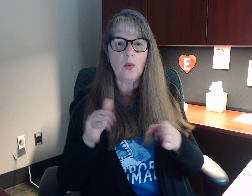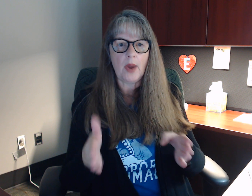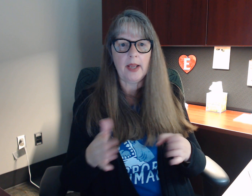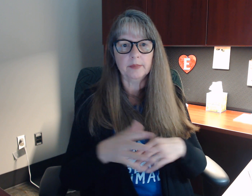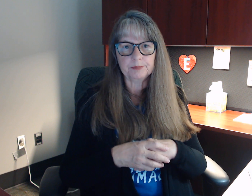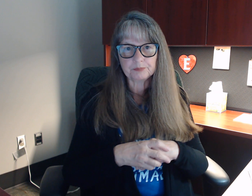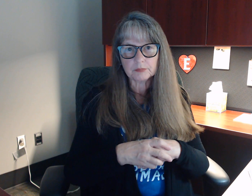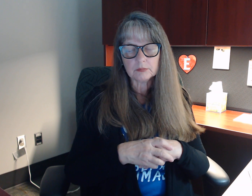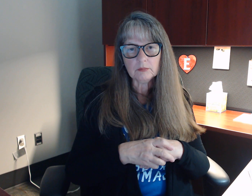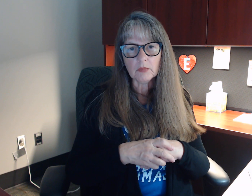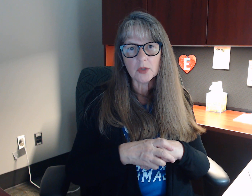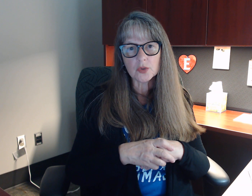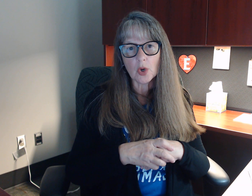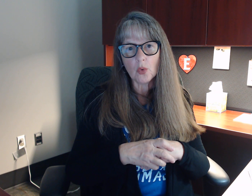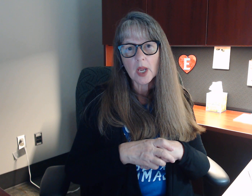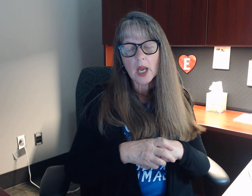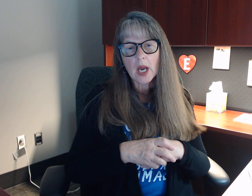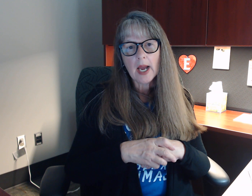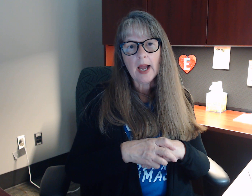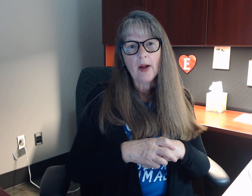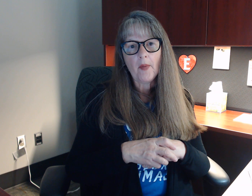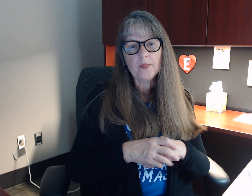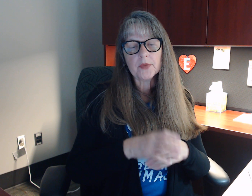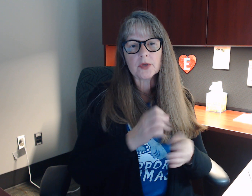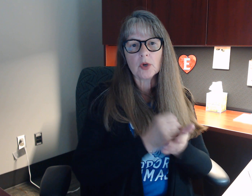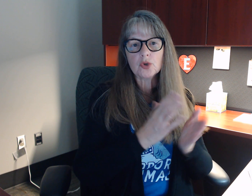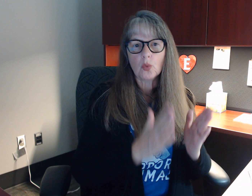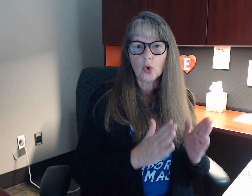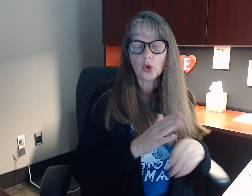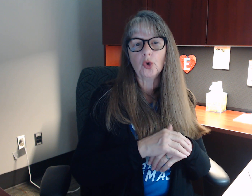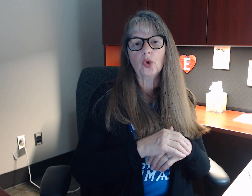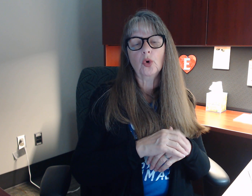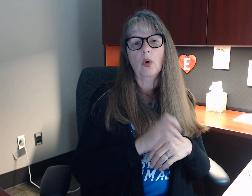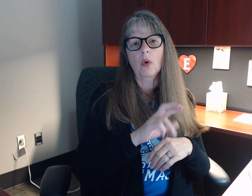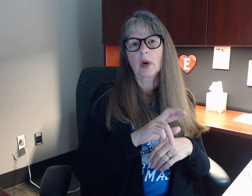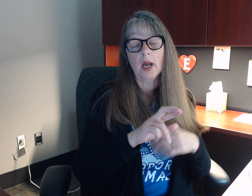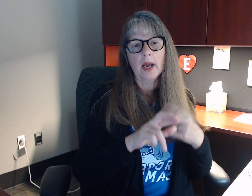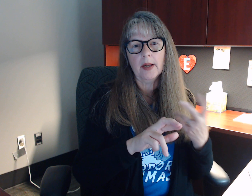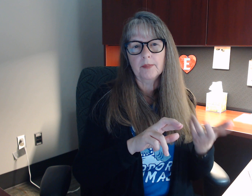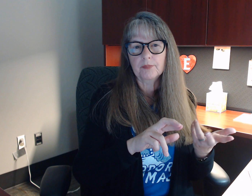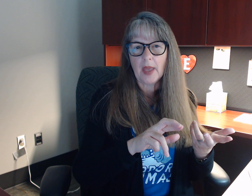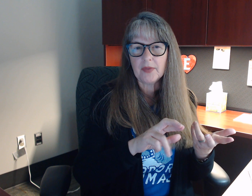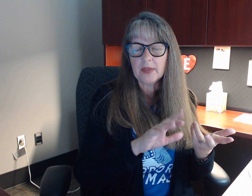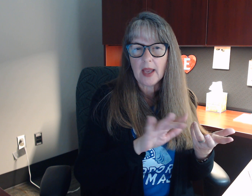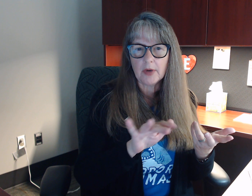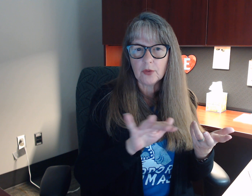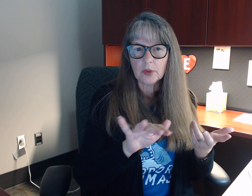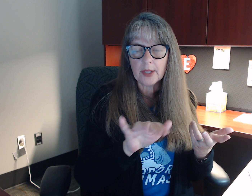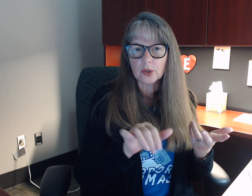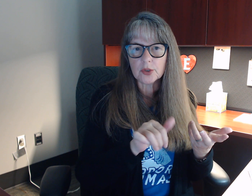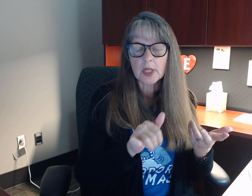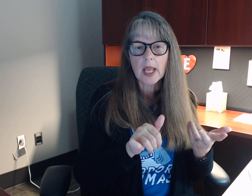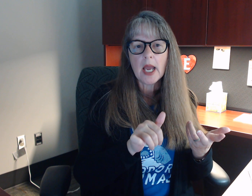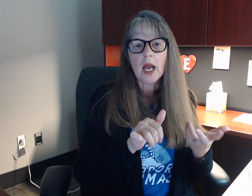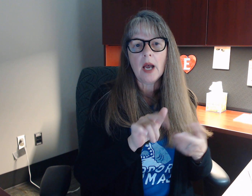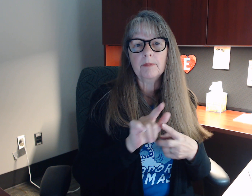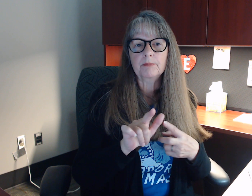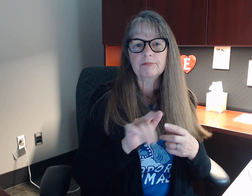way. So a social worker, or I think they have other letters